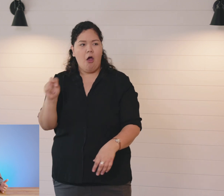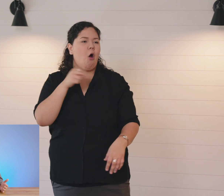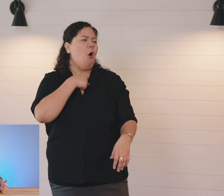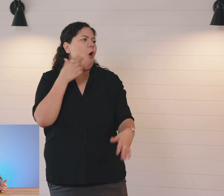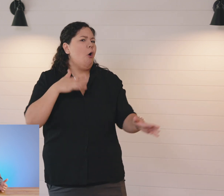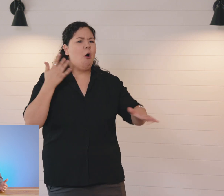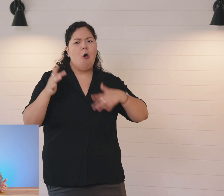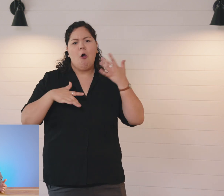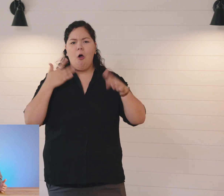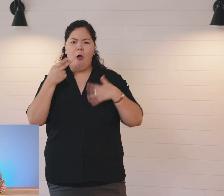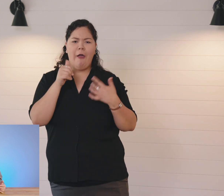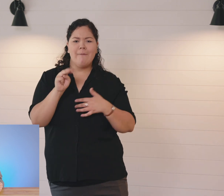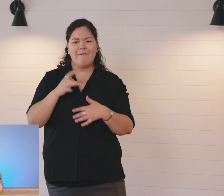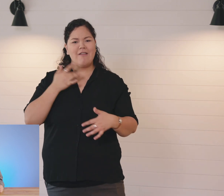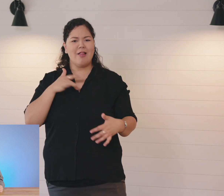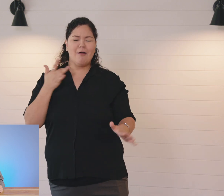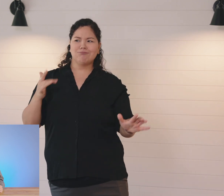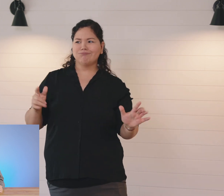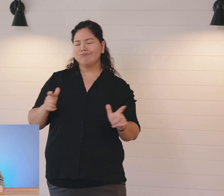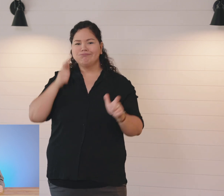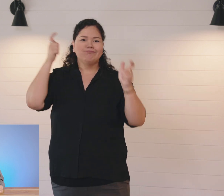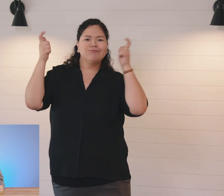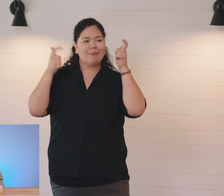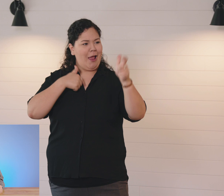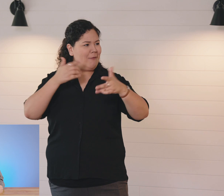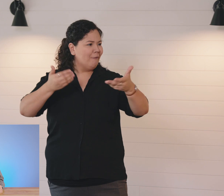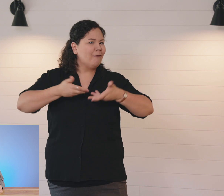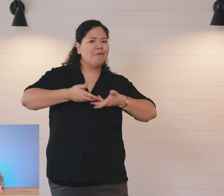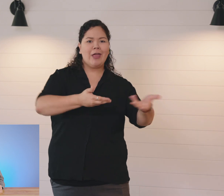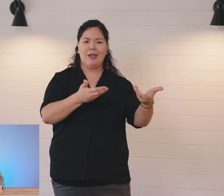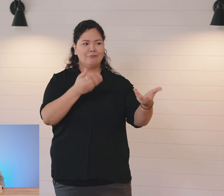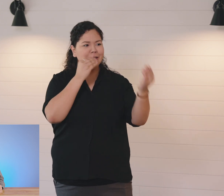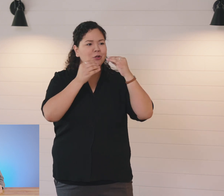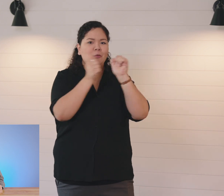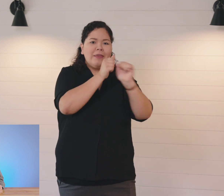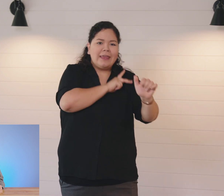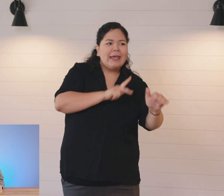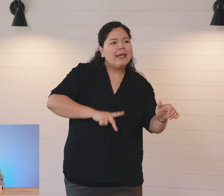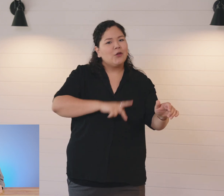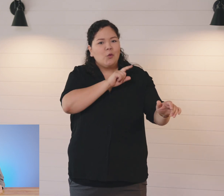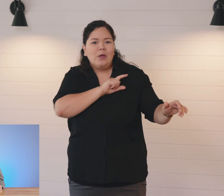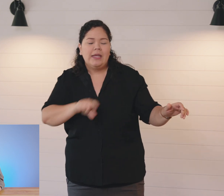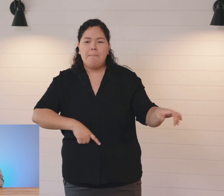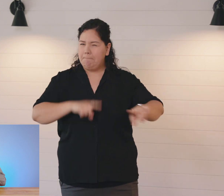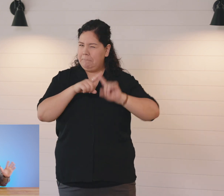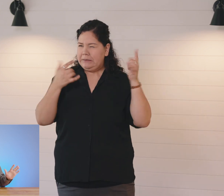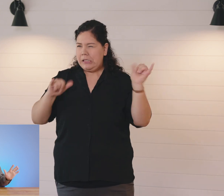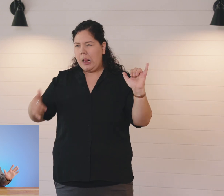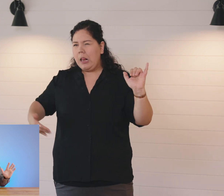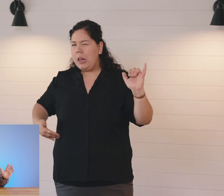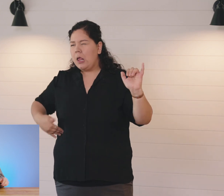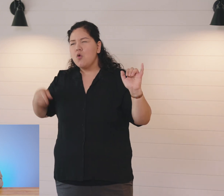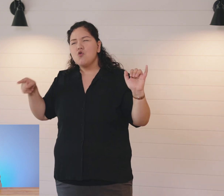who's been invited to the king's banquet with the queen. But he's still angry at this Mordecai, because when he walks down the street,